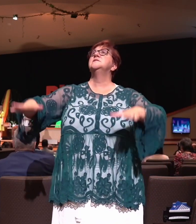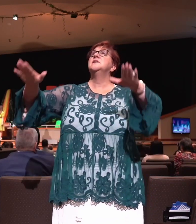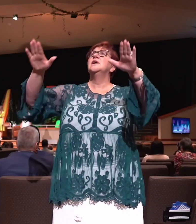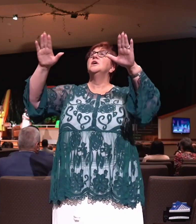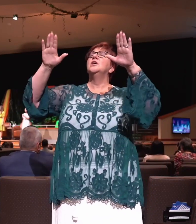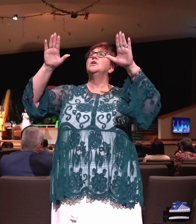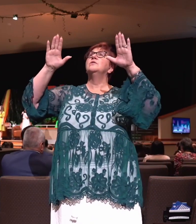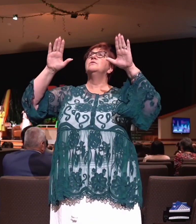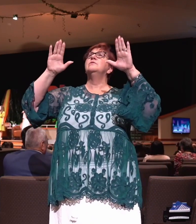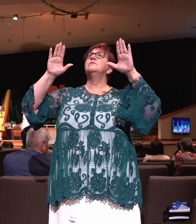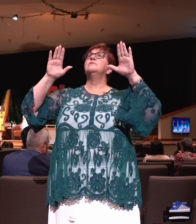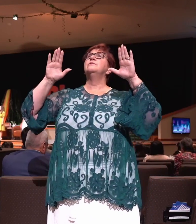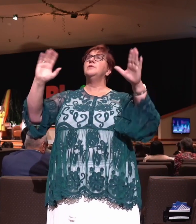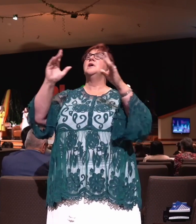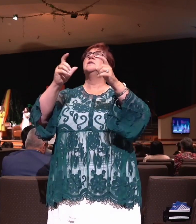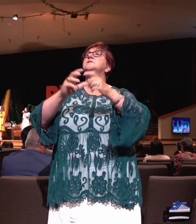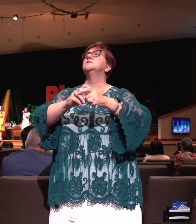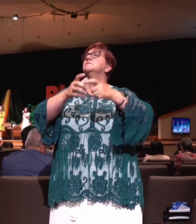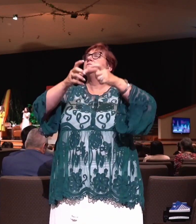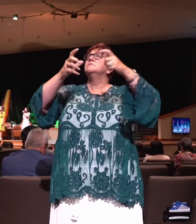sacrifice. What he's